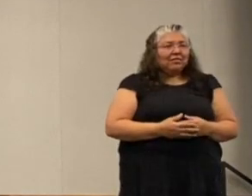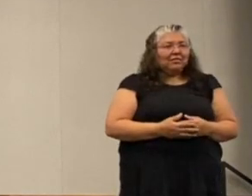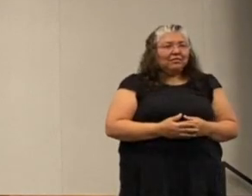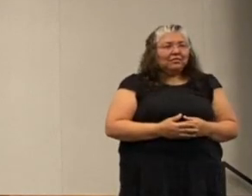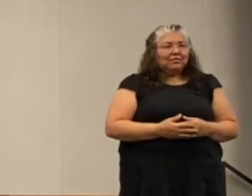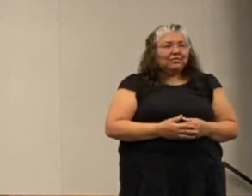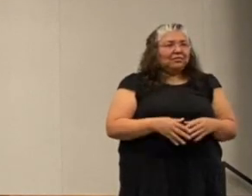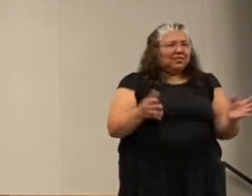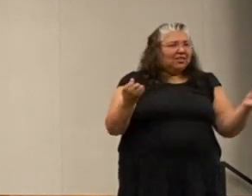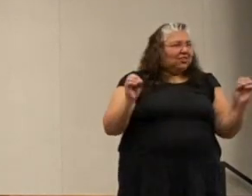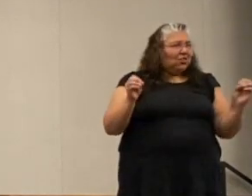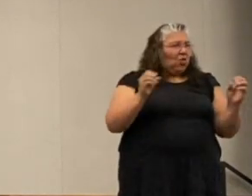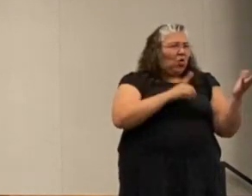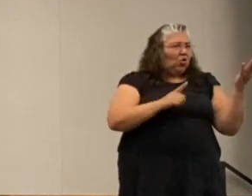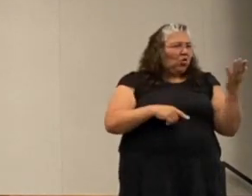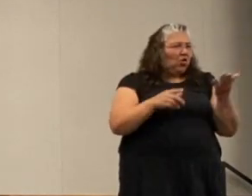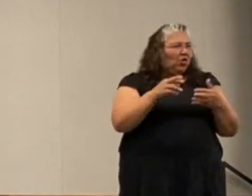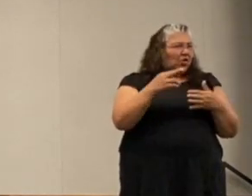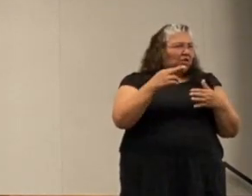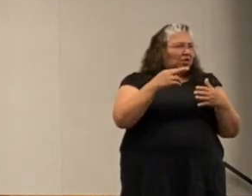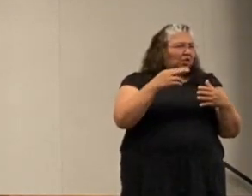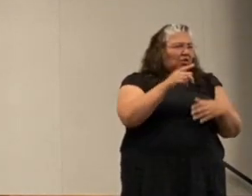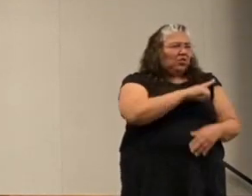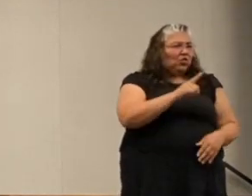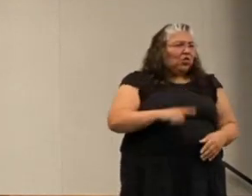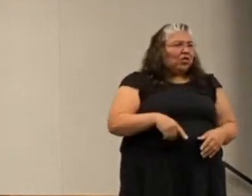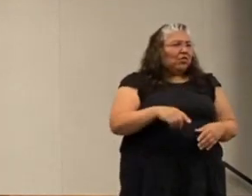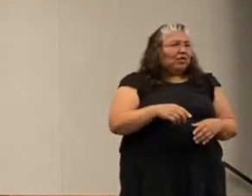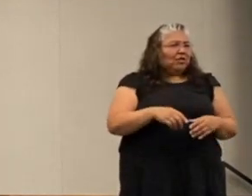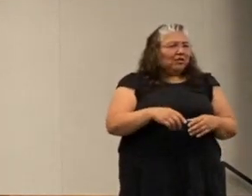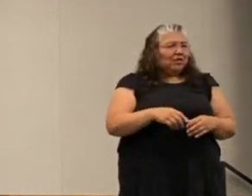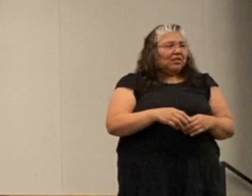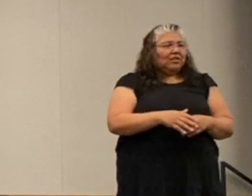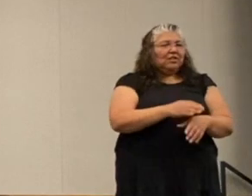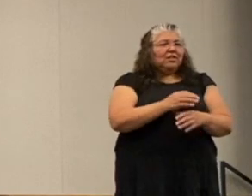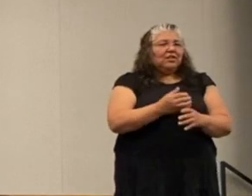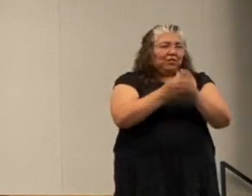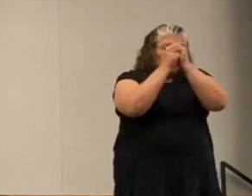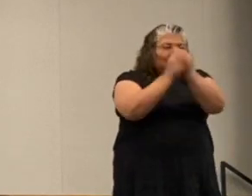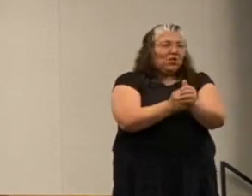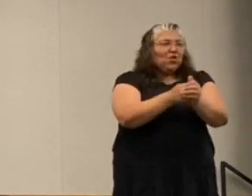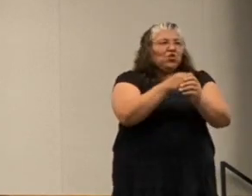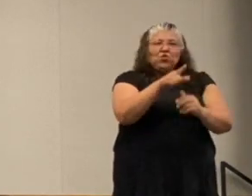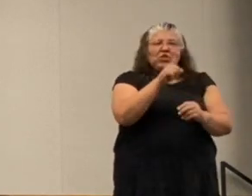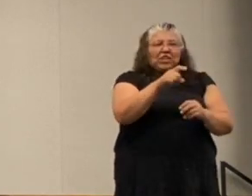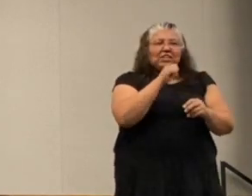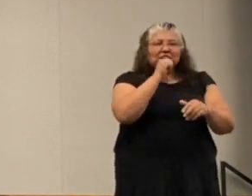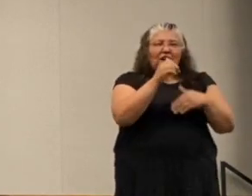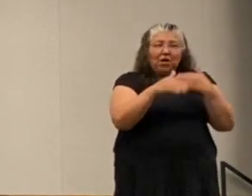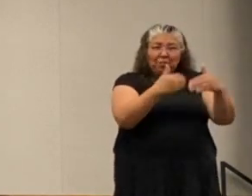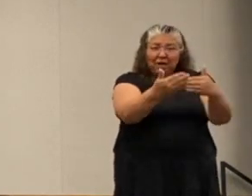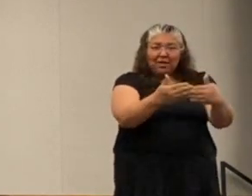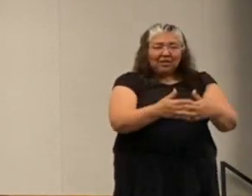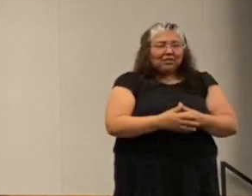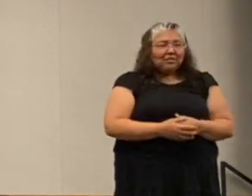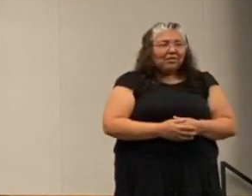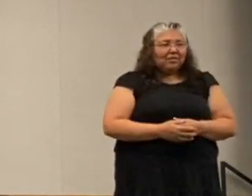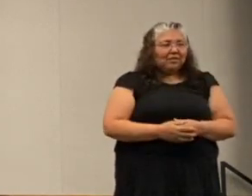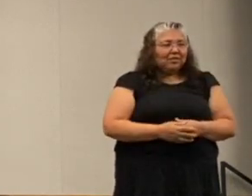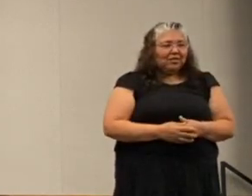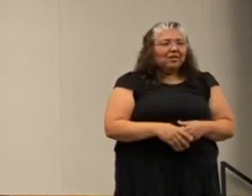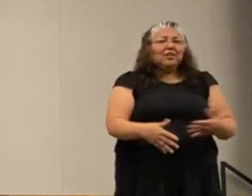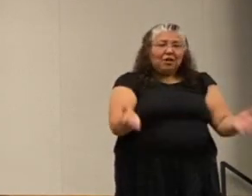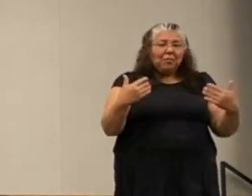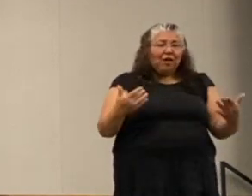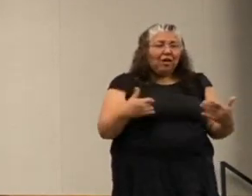Lord of the Rings people. It was two hands, wasn't it? You shall not pass, right? Come on, man.